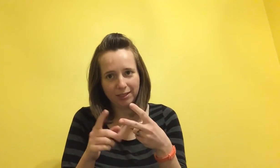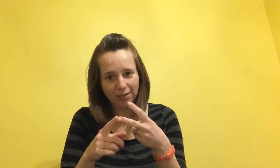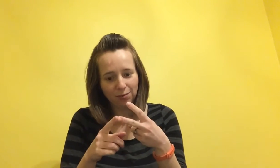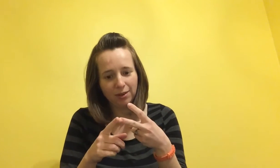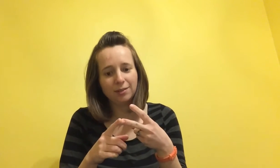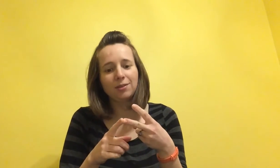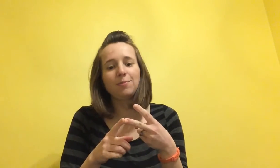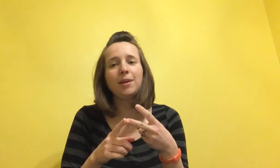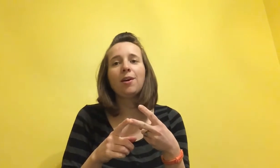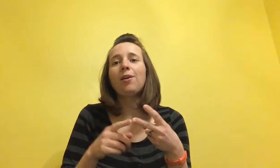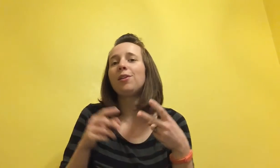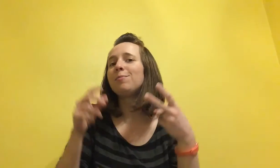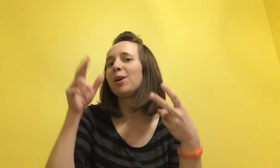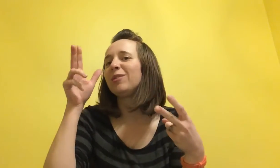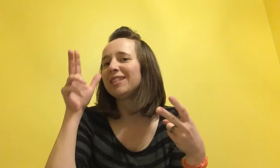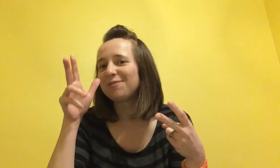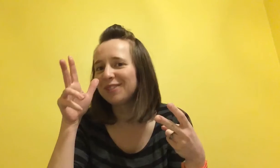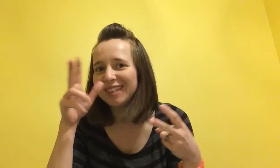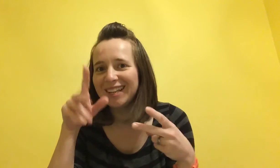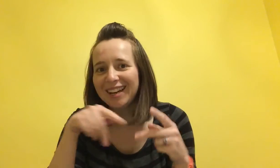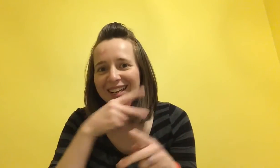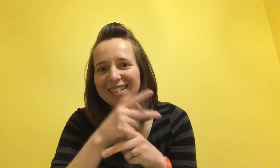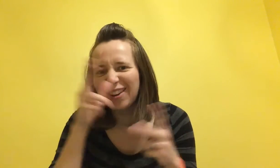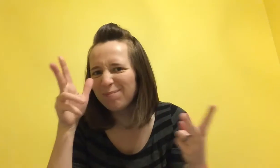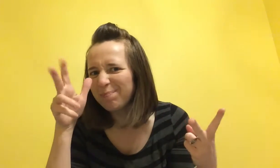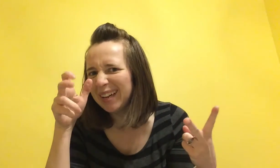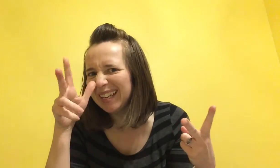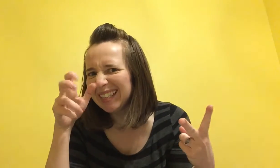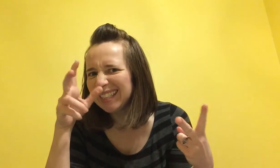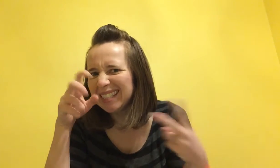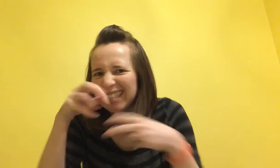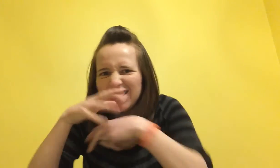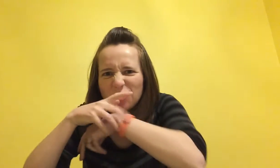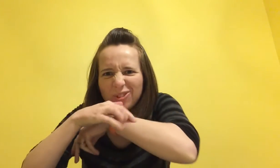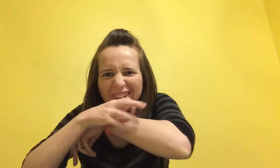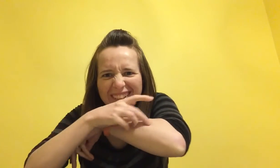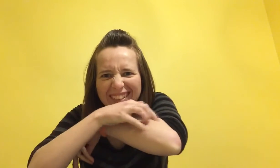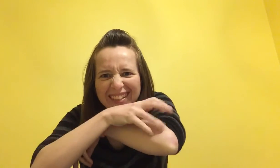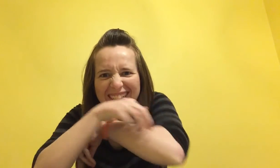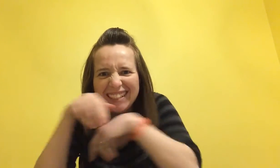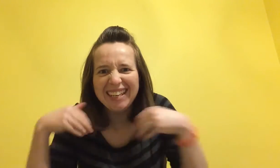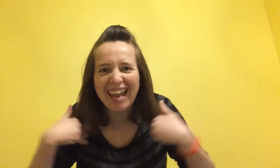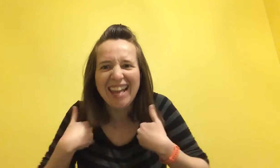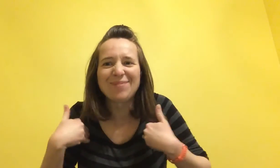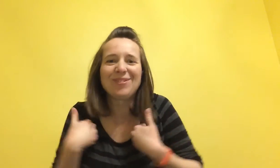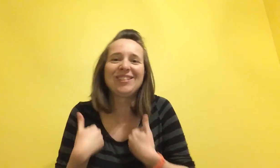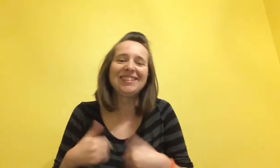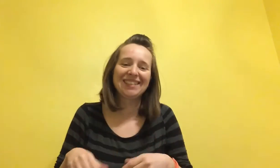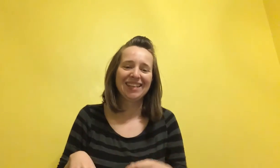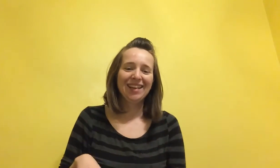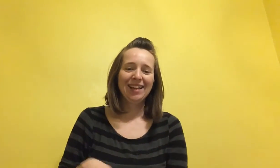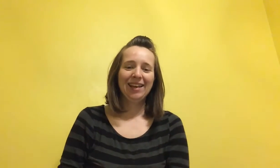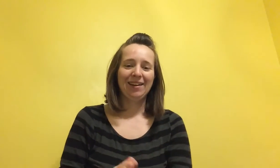second one is going to be all about different kinds of bugs and crawly animals. All